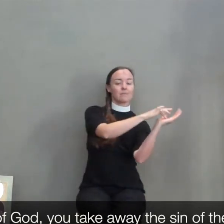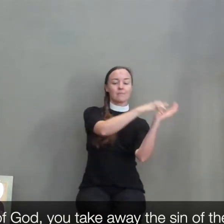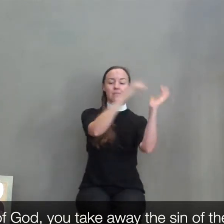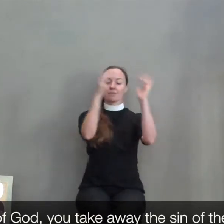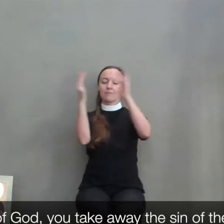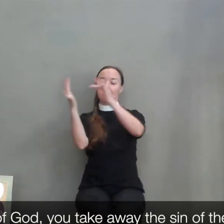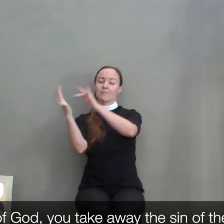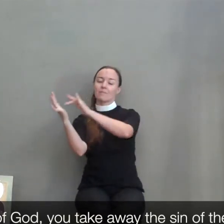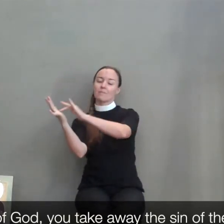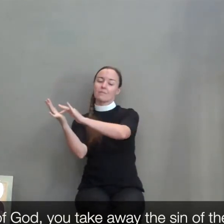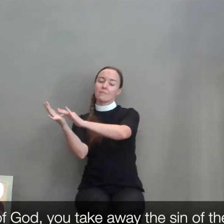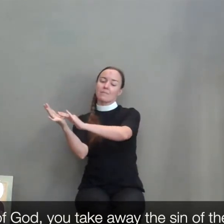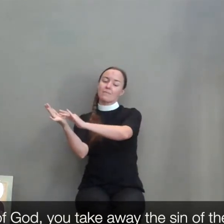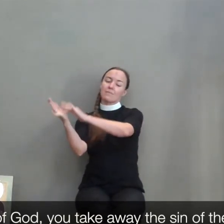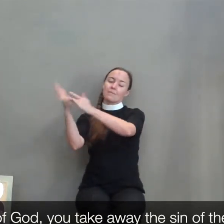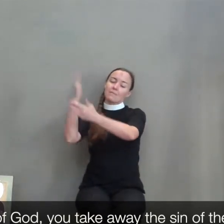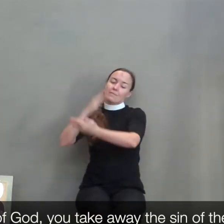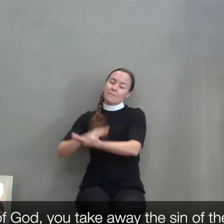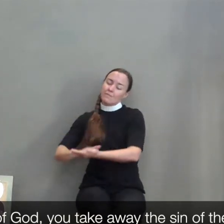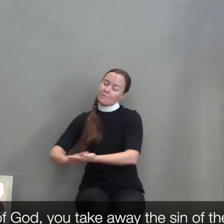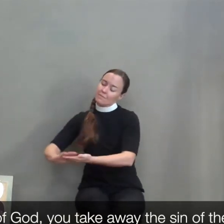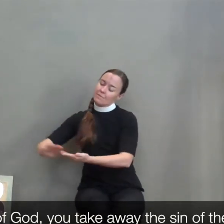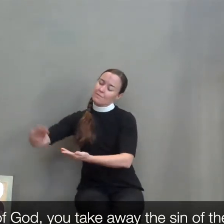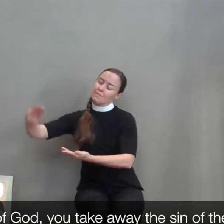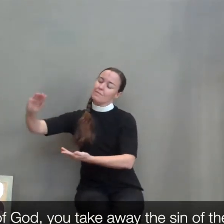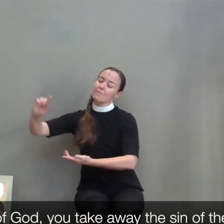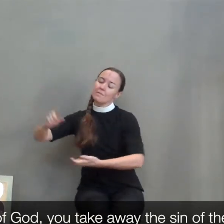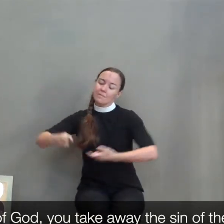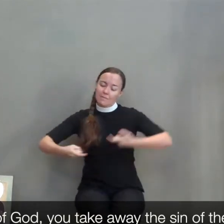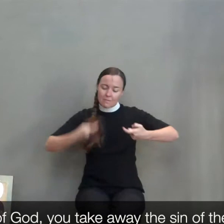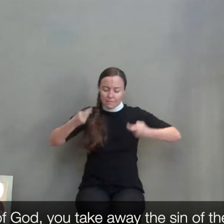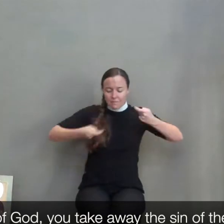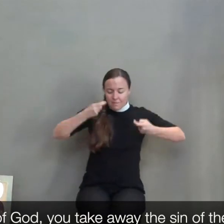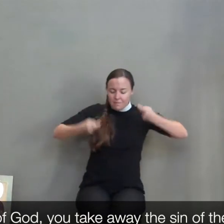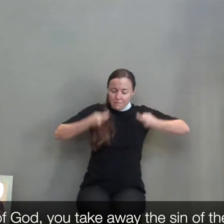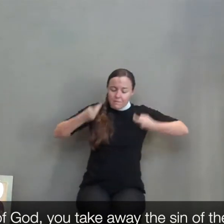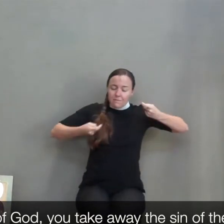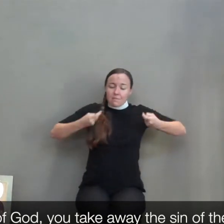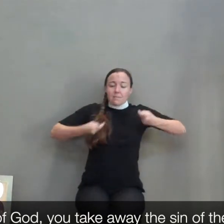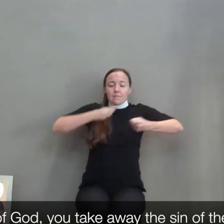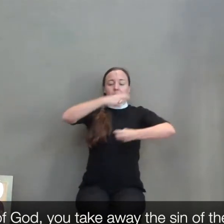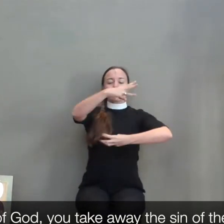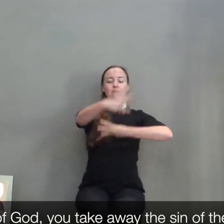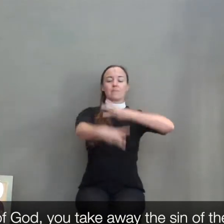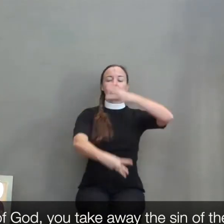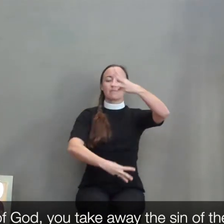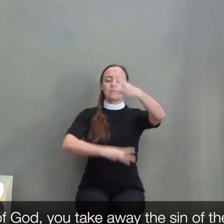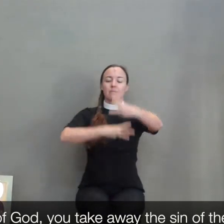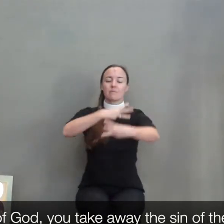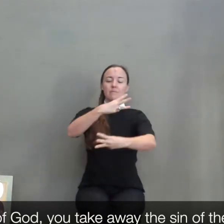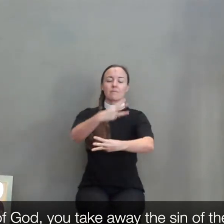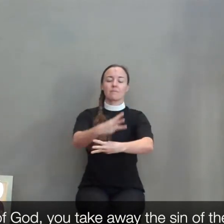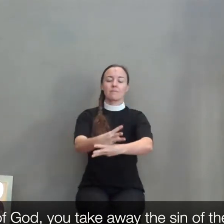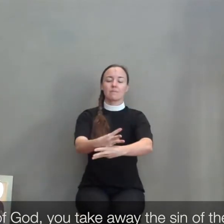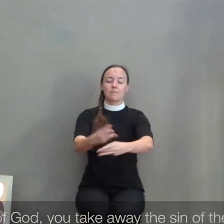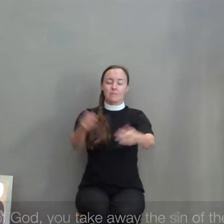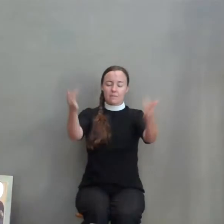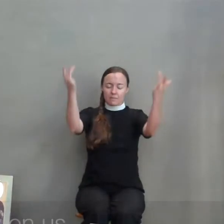of God, you take away the sin of the world,